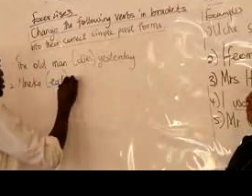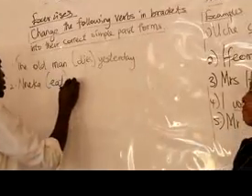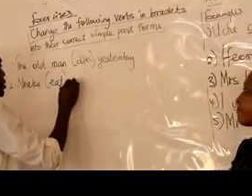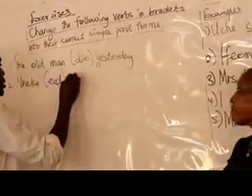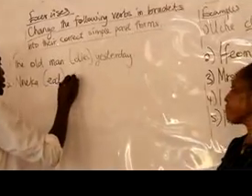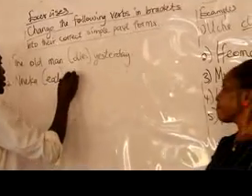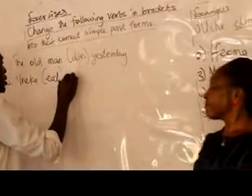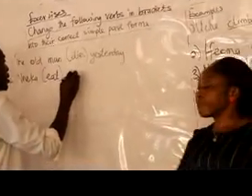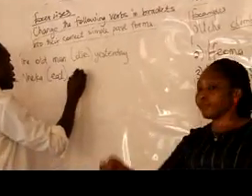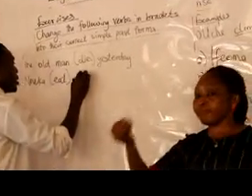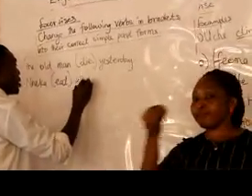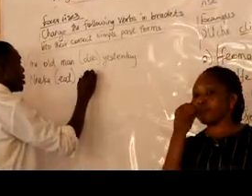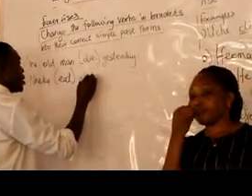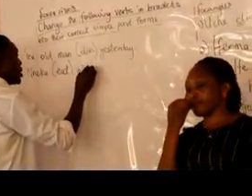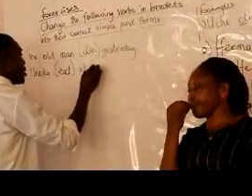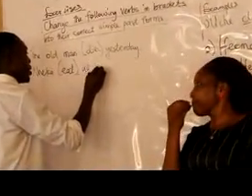eat